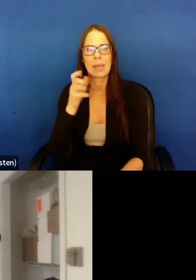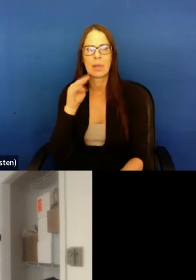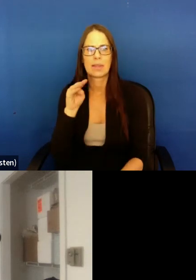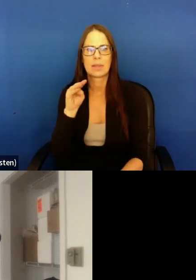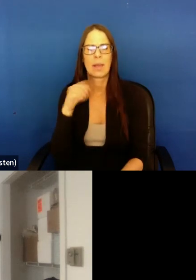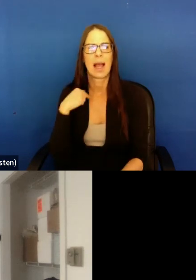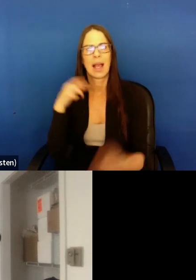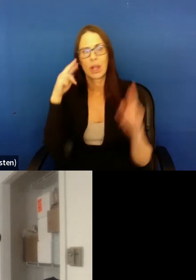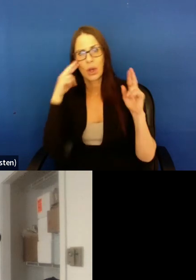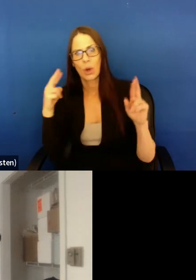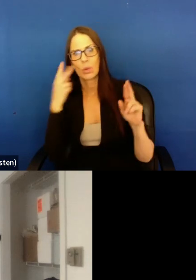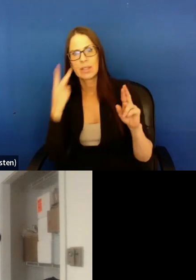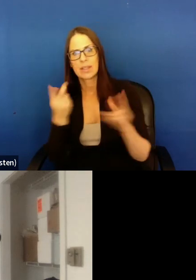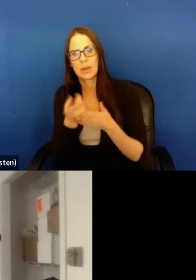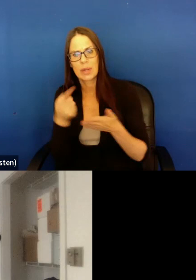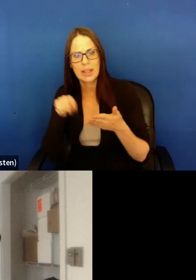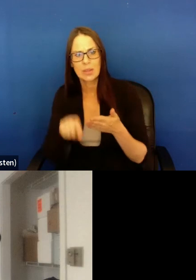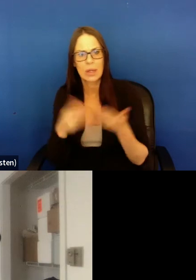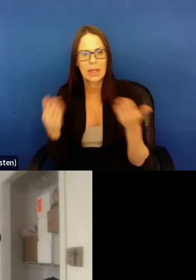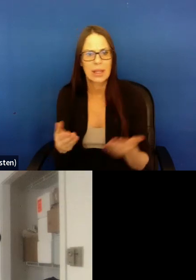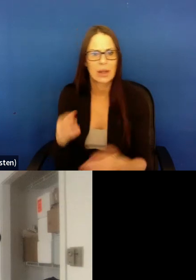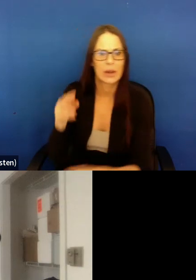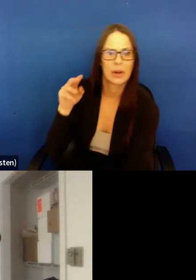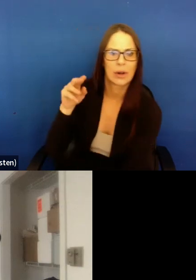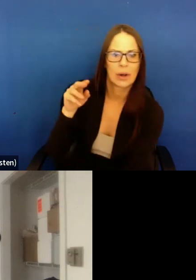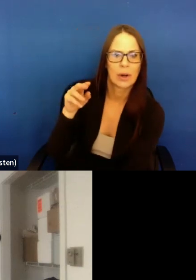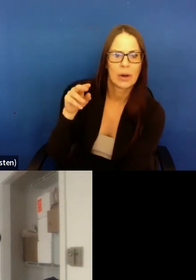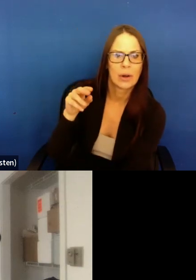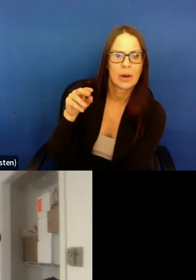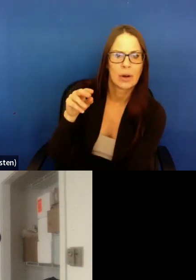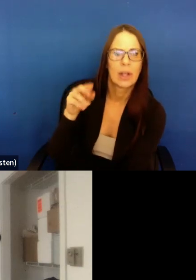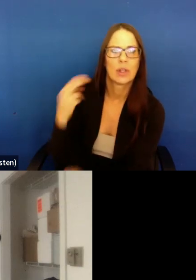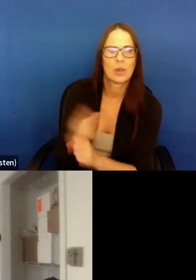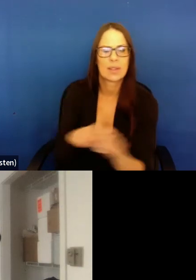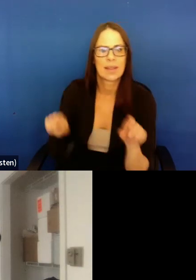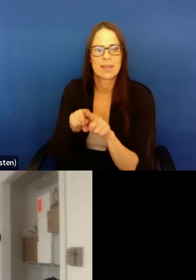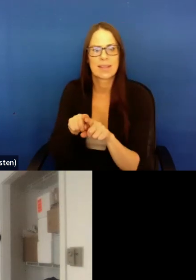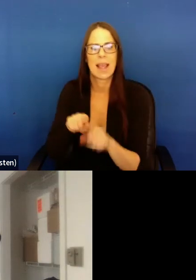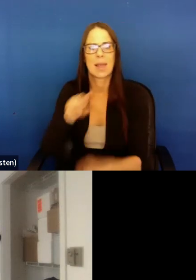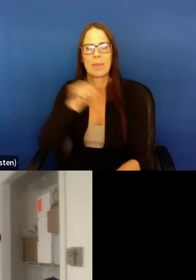here in ISEC 655 and using the same Zoom link. Thank you all for joining. Have a great weekend.